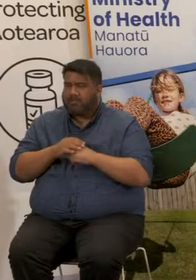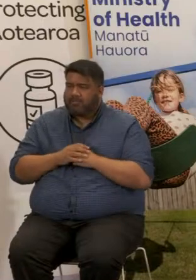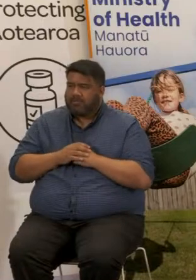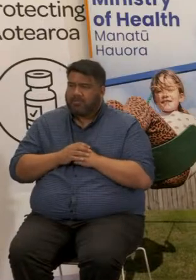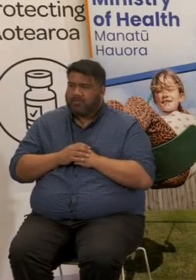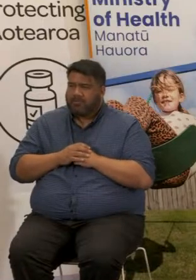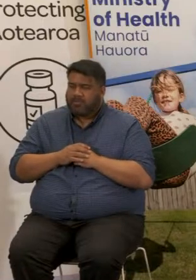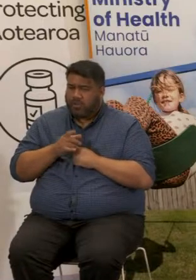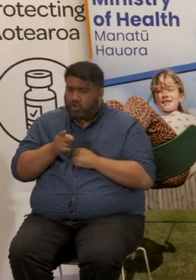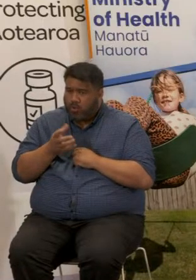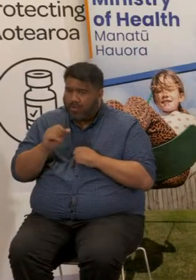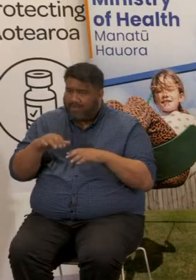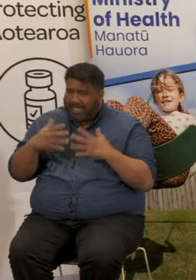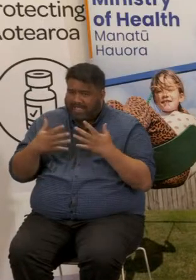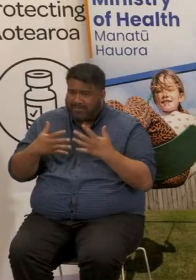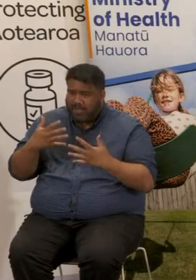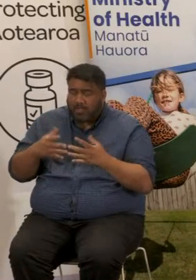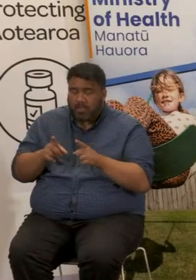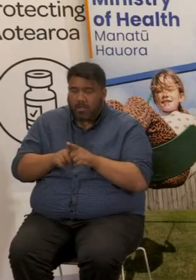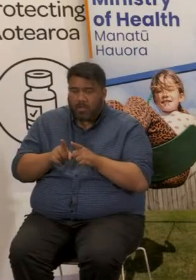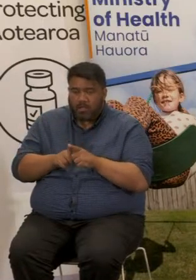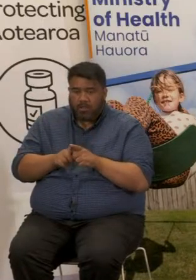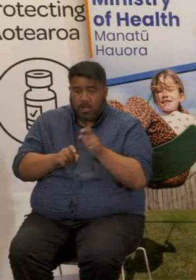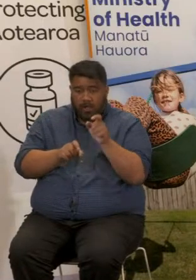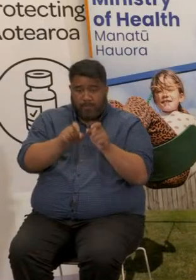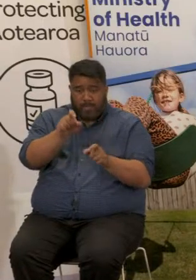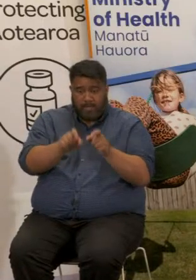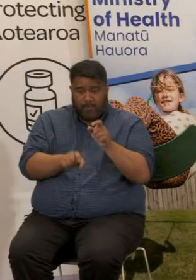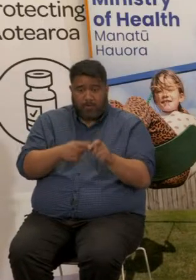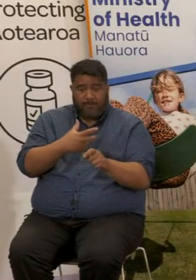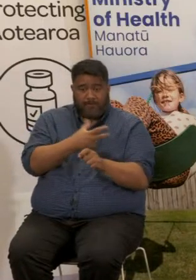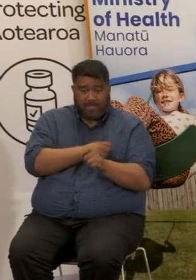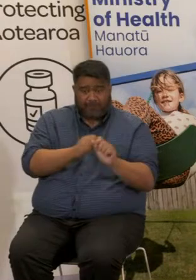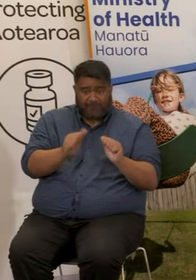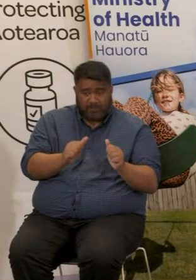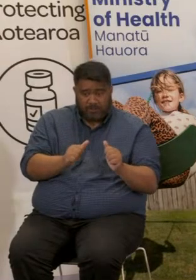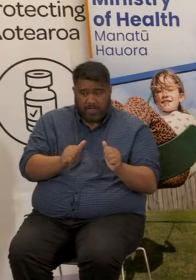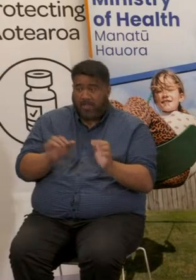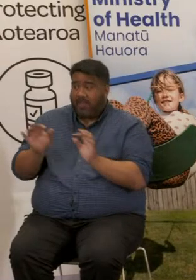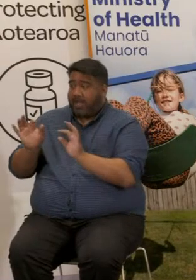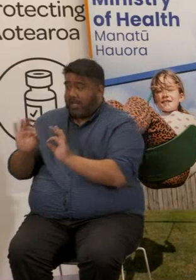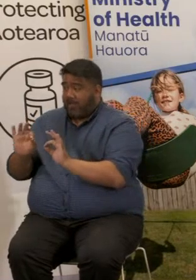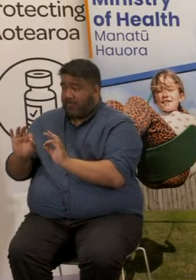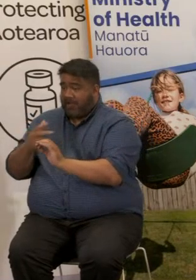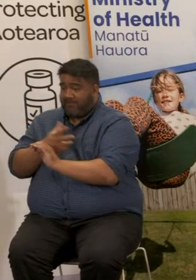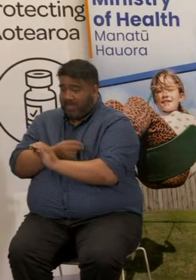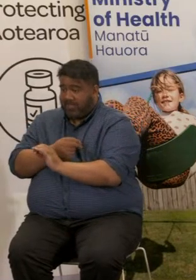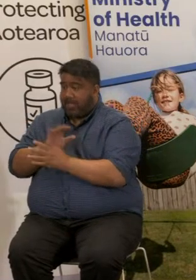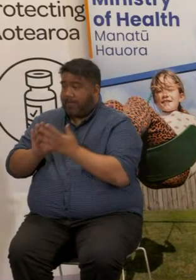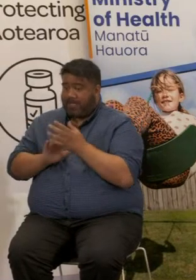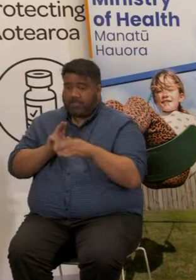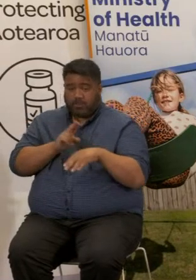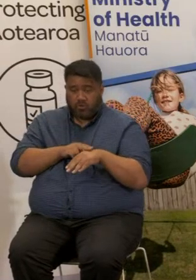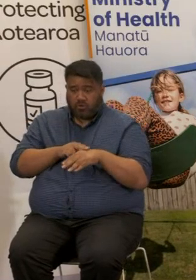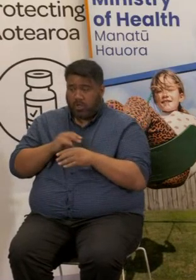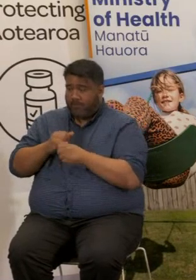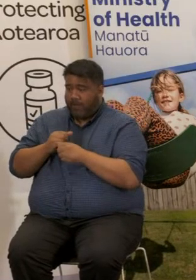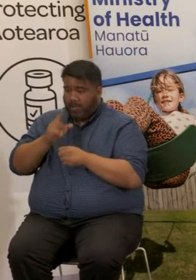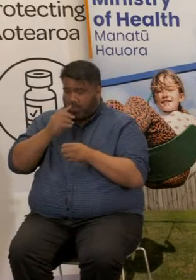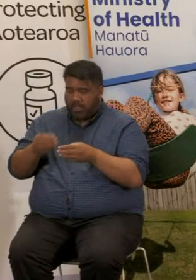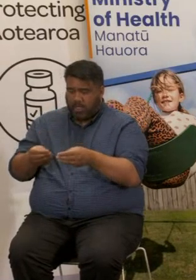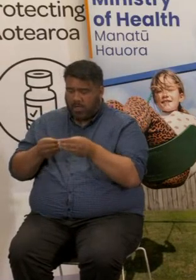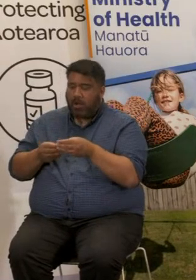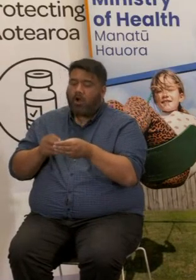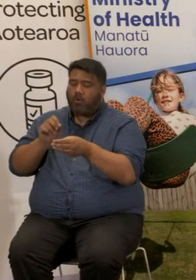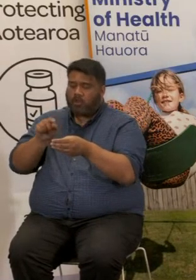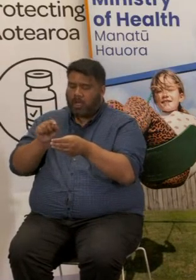says, these patients are vaccinated and these ones aren't, so they can, if they have the resource, which they might not, pick up the phone and